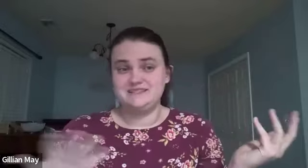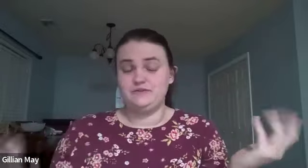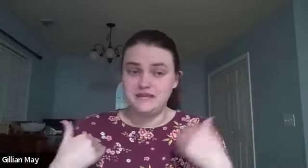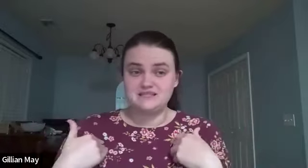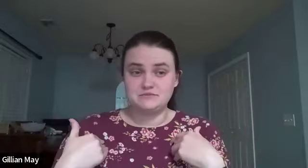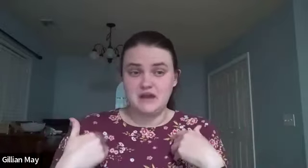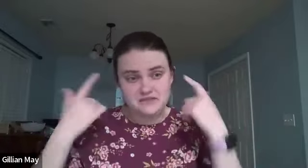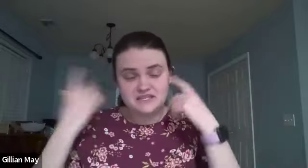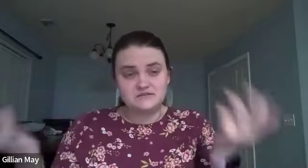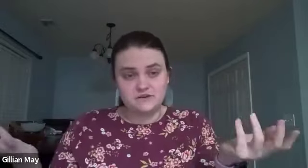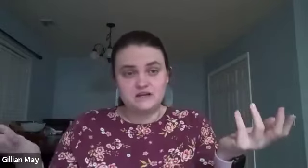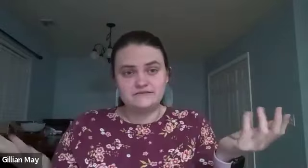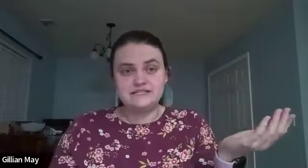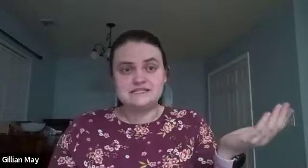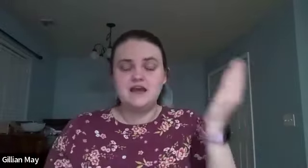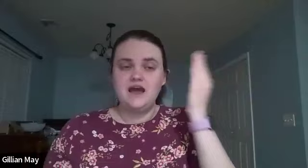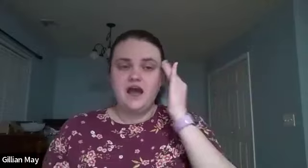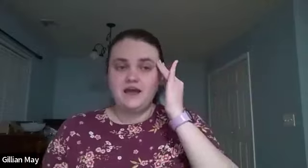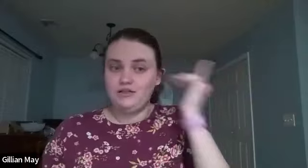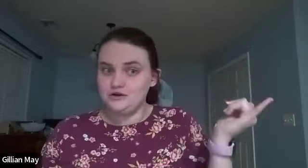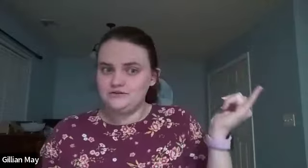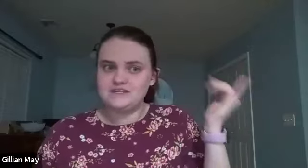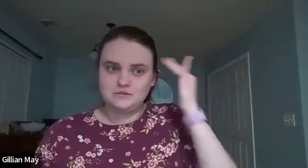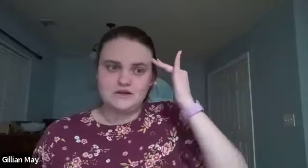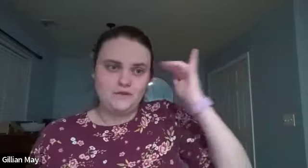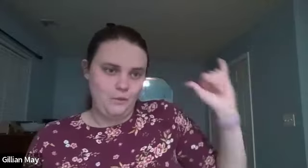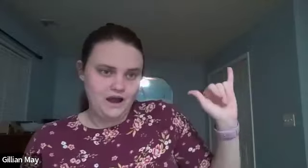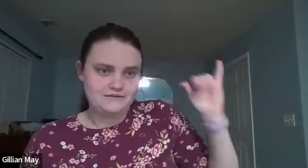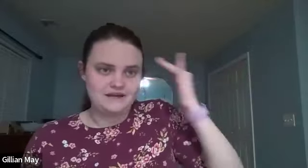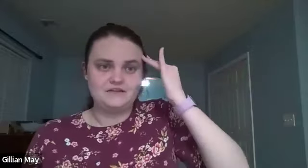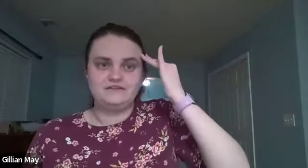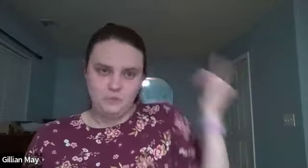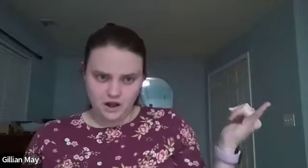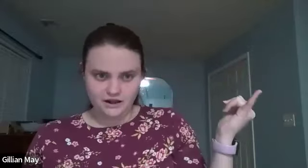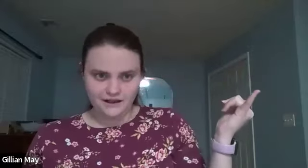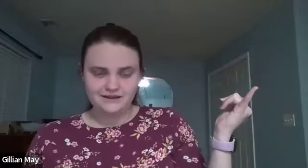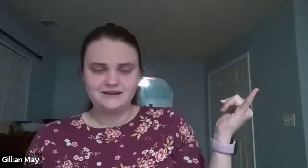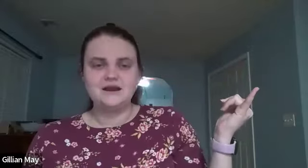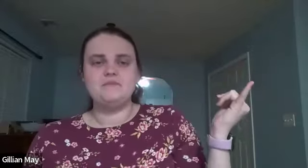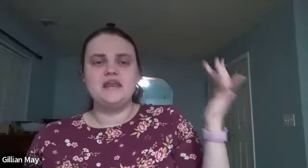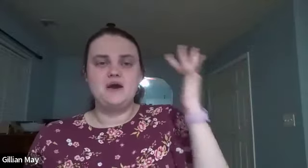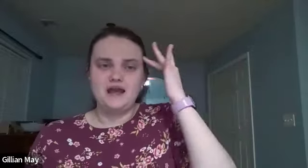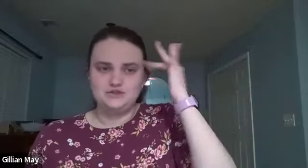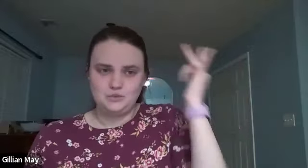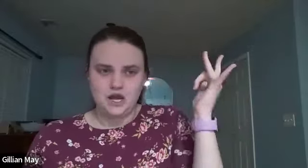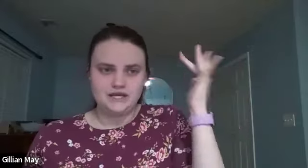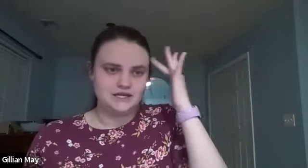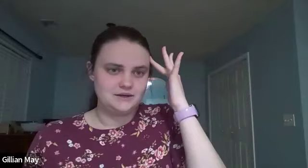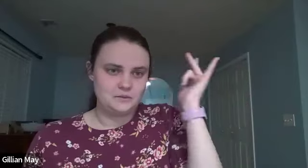for me, I think it's a preference. I learned this one, the Y right here, like the Y, but now I do Y.